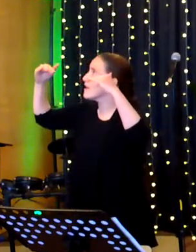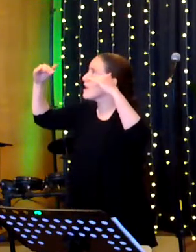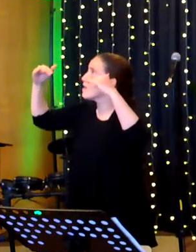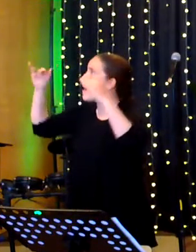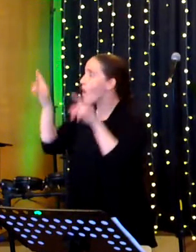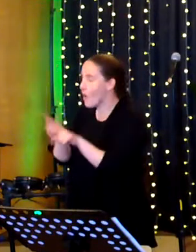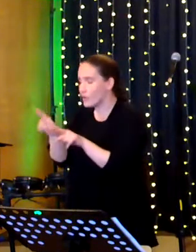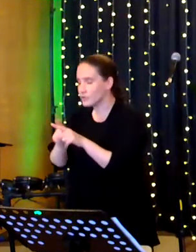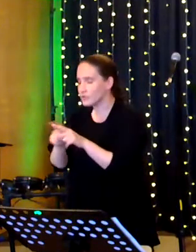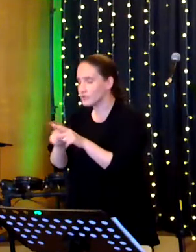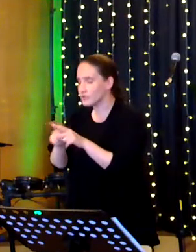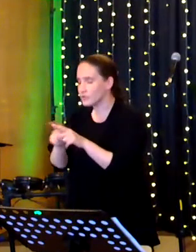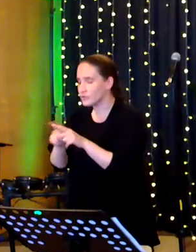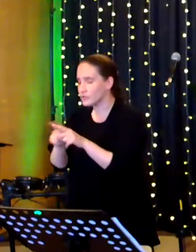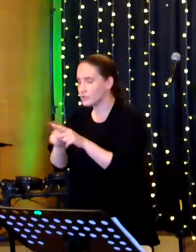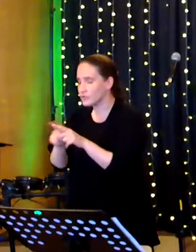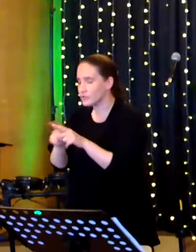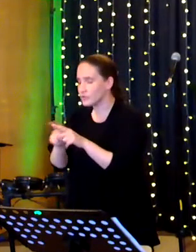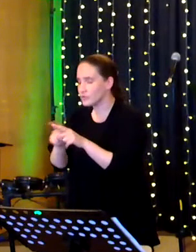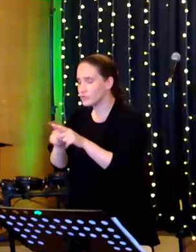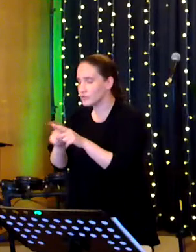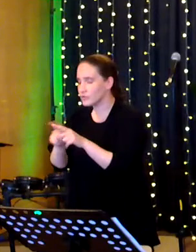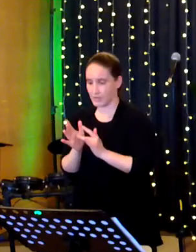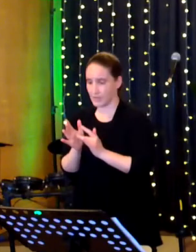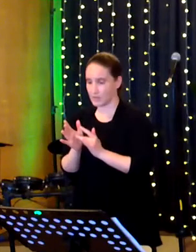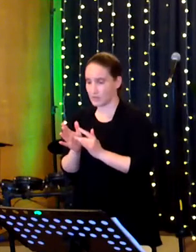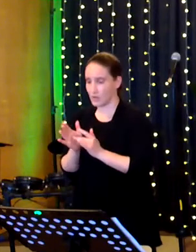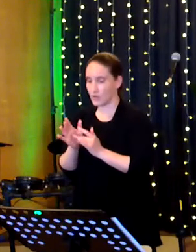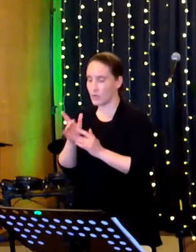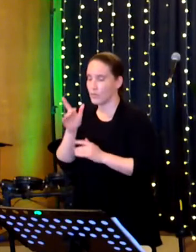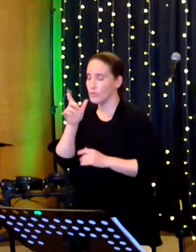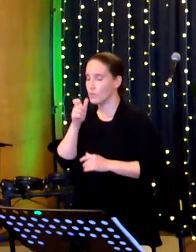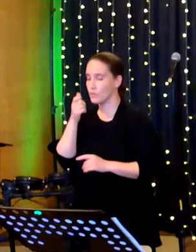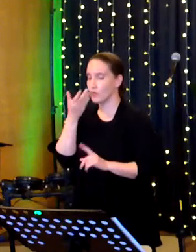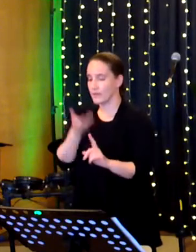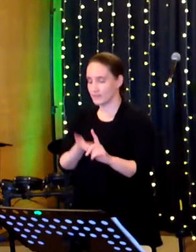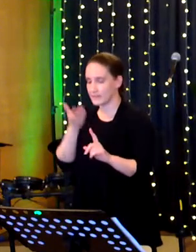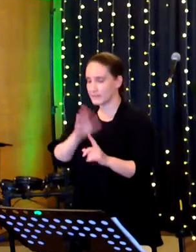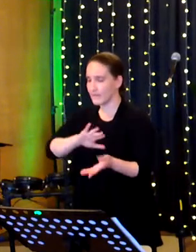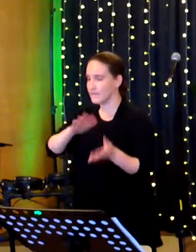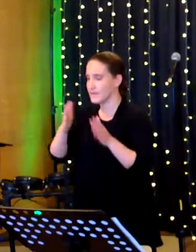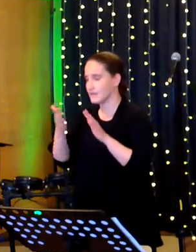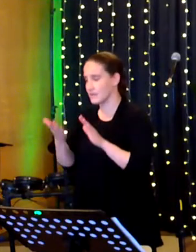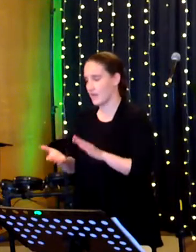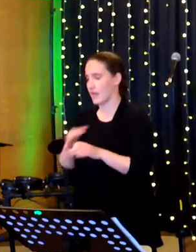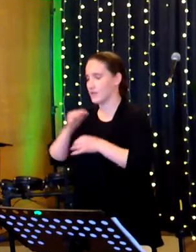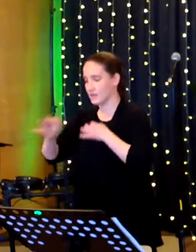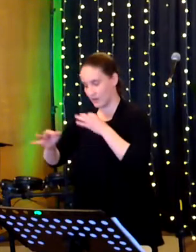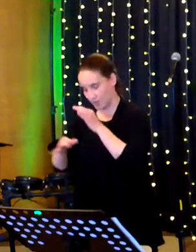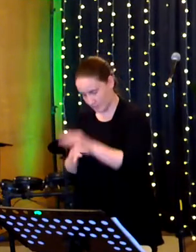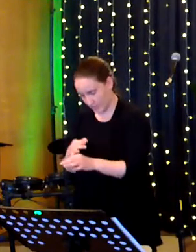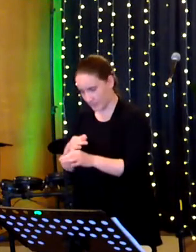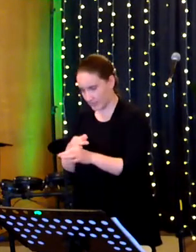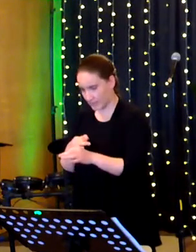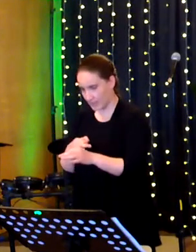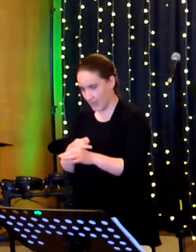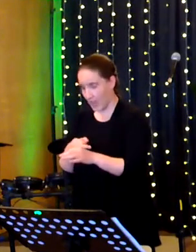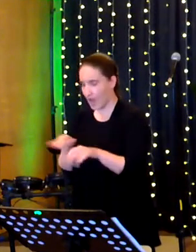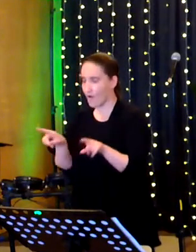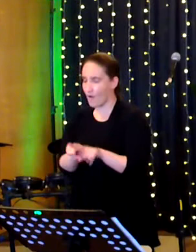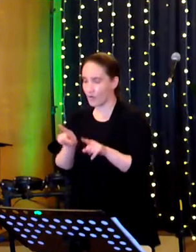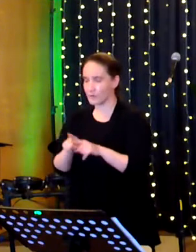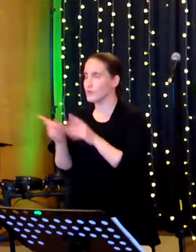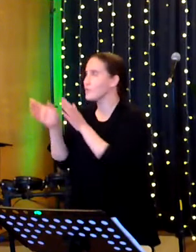the cross for each and every one of us. And in the name of God, in the person of the Holy Spirit, who lives with and in